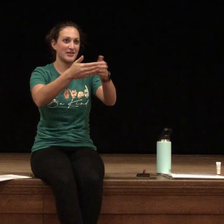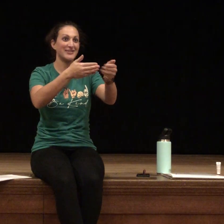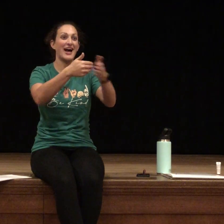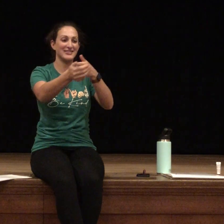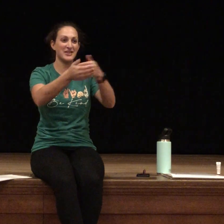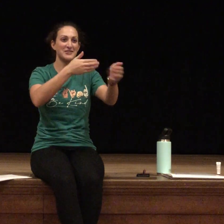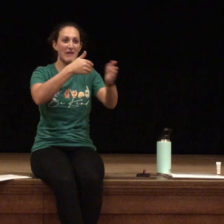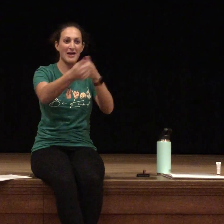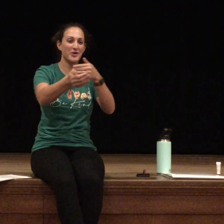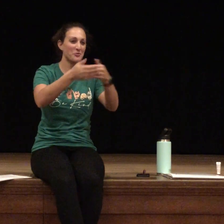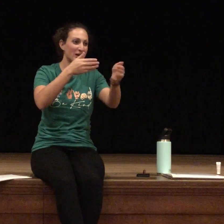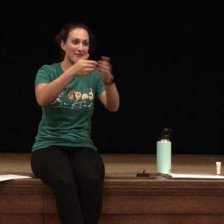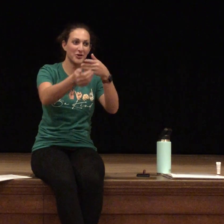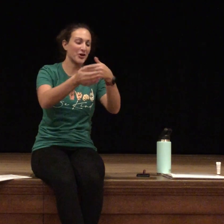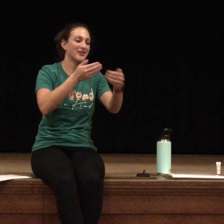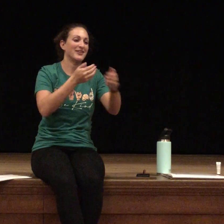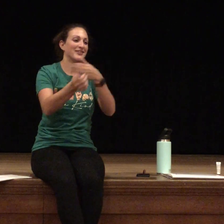Yes, doesn't matter, whatever.